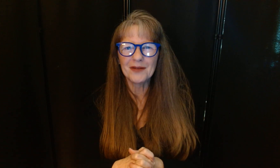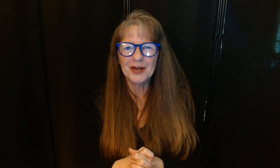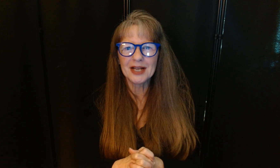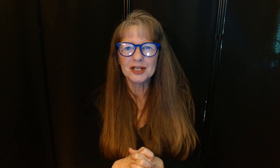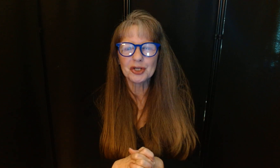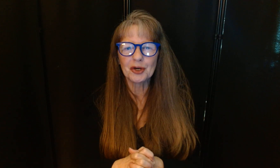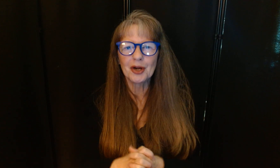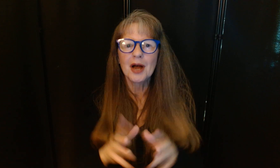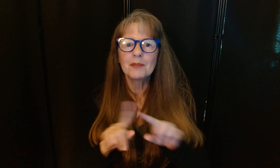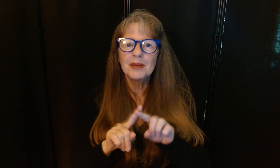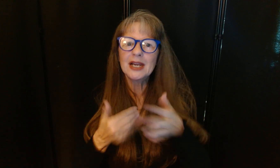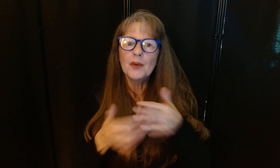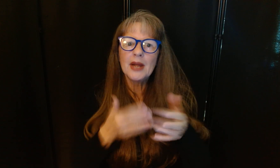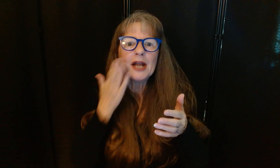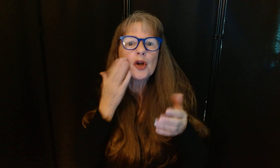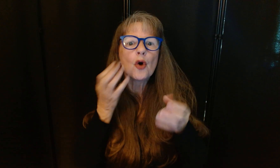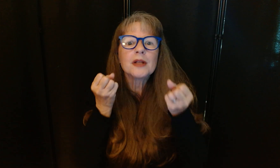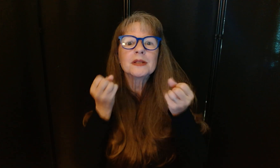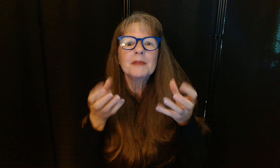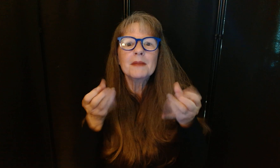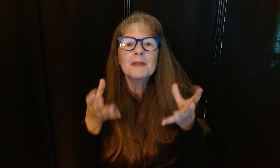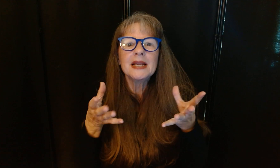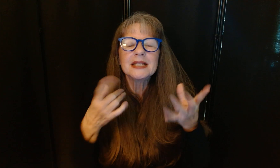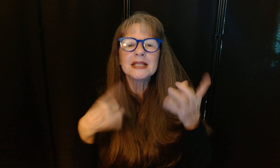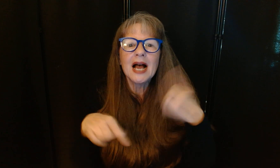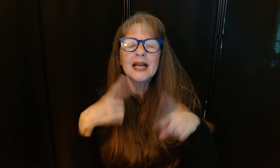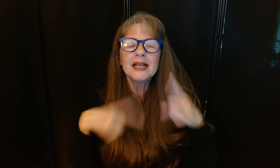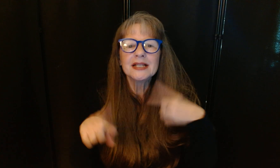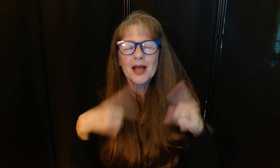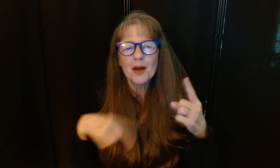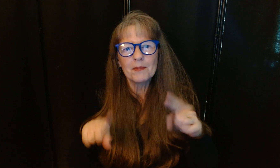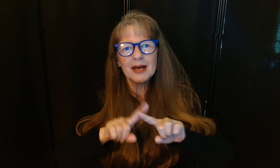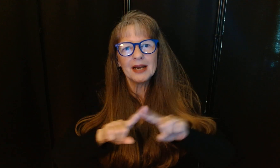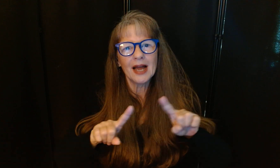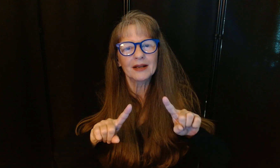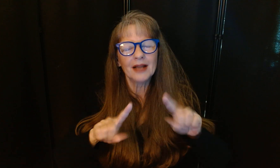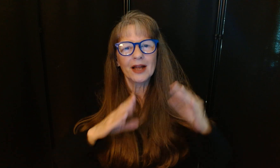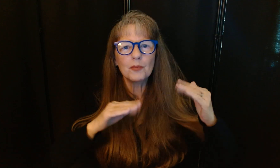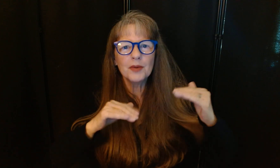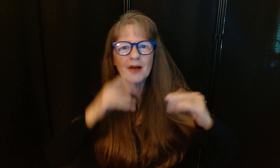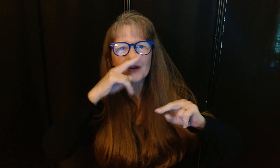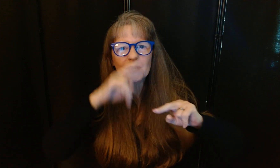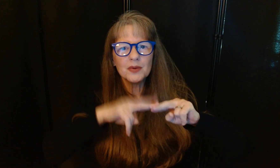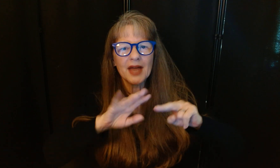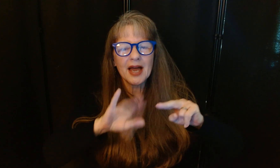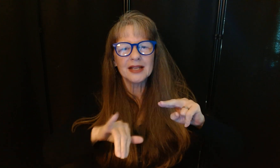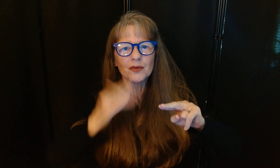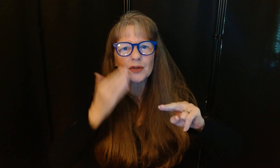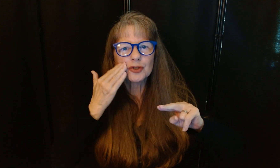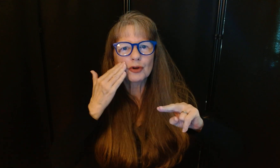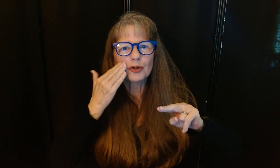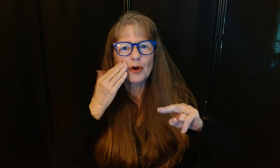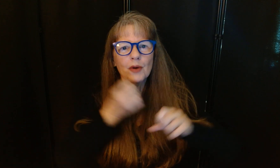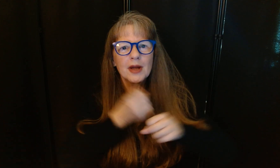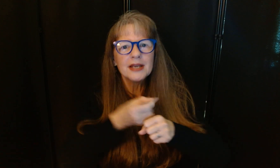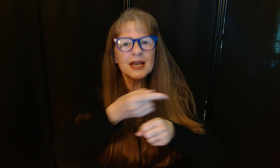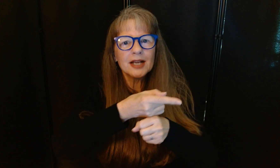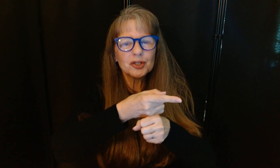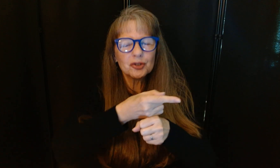next year. But anyway, I know that's many, many signs, but I hope you have fun with that, and so that you can know next year you